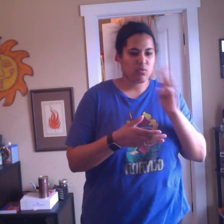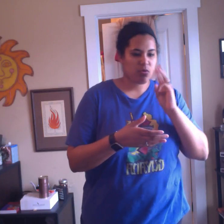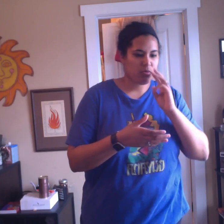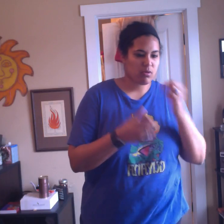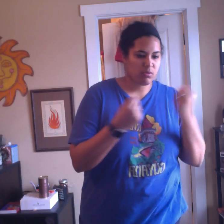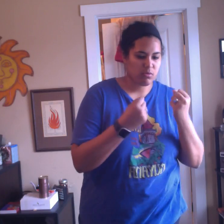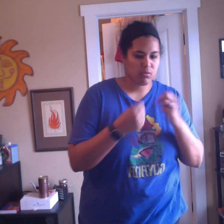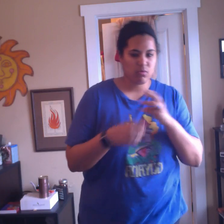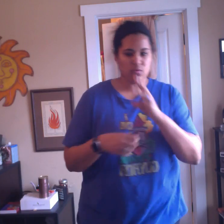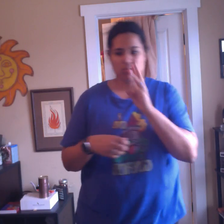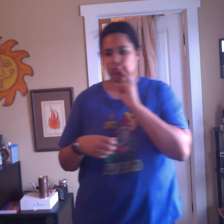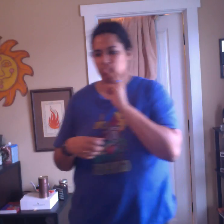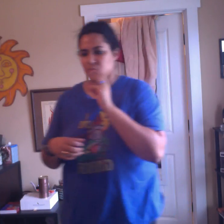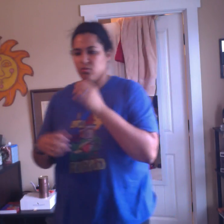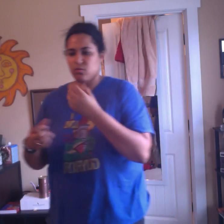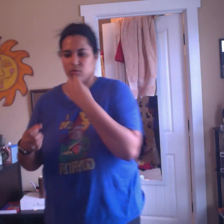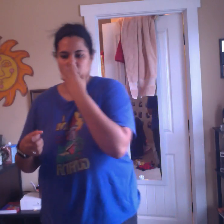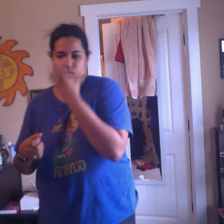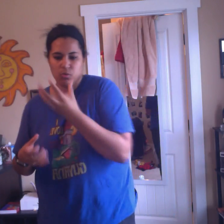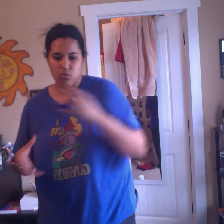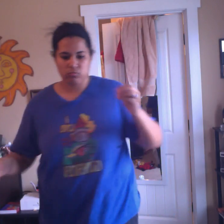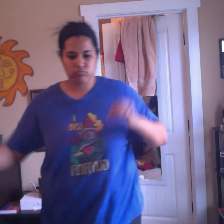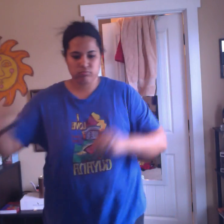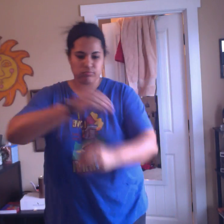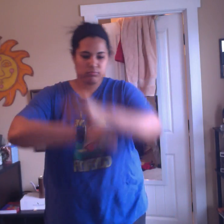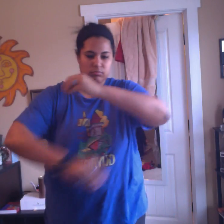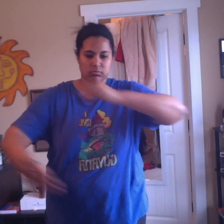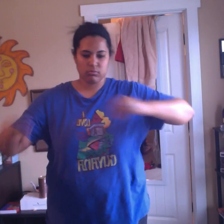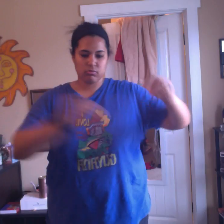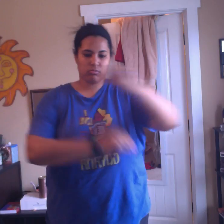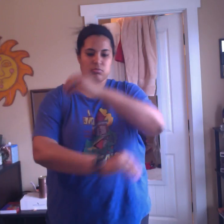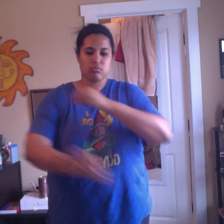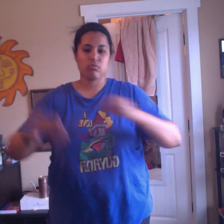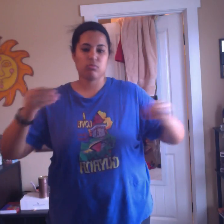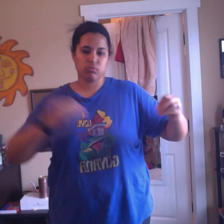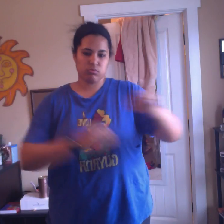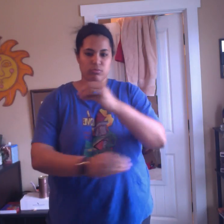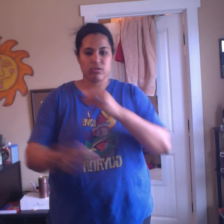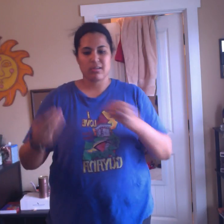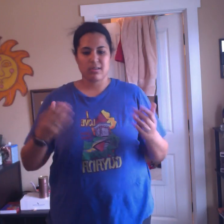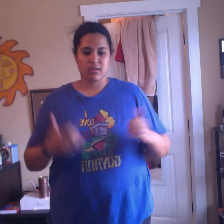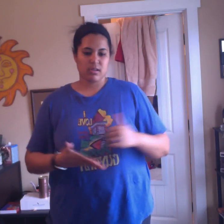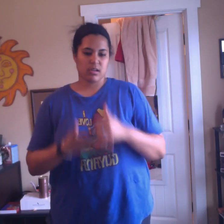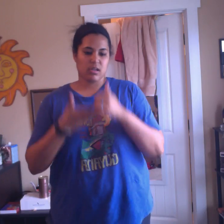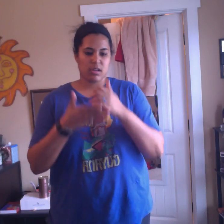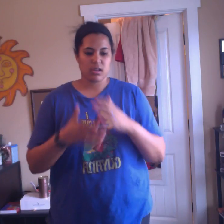1,000 to 1,500 years to complete. This ends up balancing out climate temperatures to make the Earth a more temperate place for us to